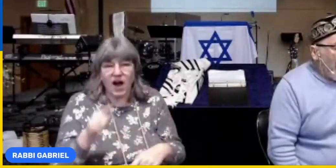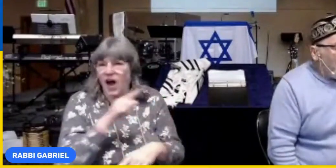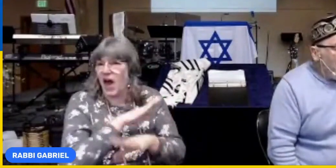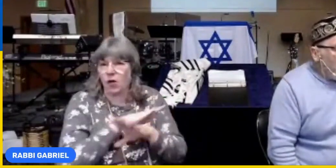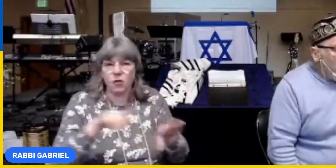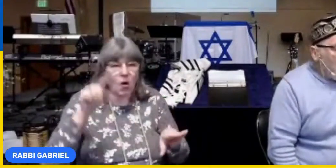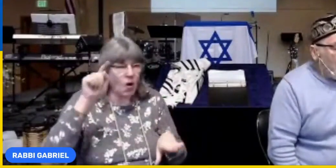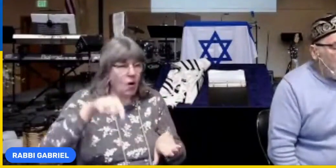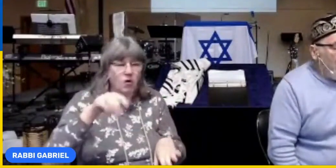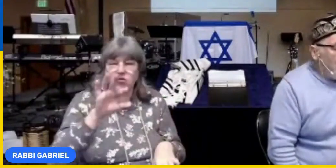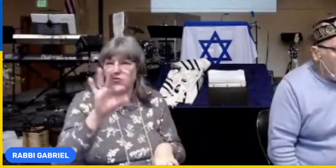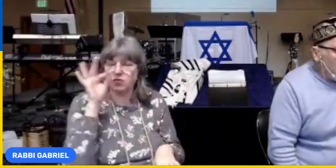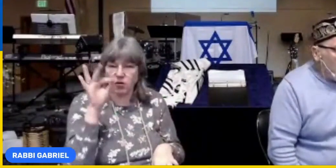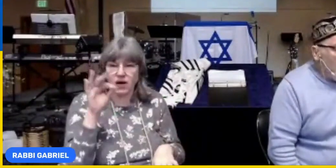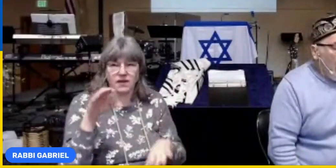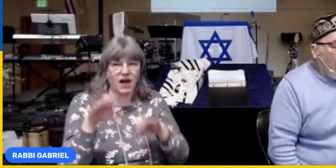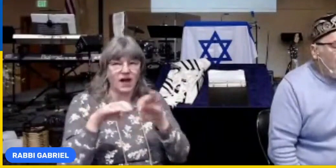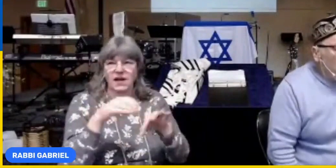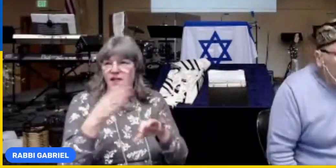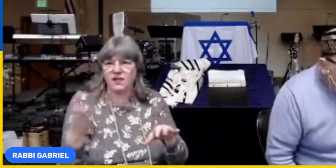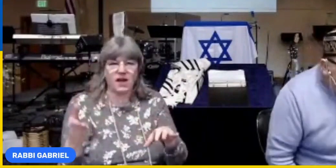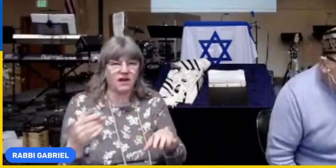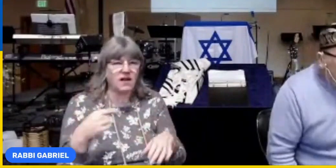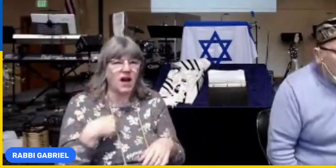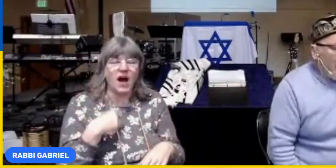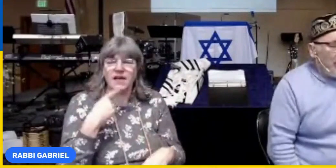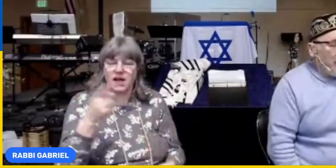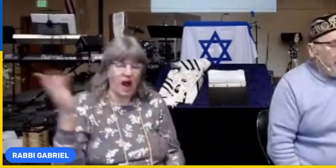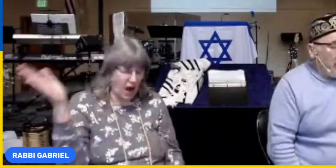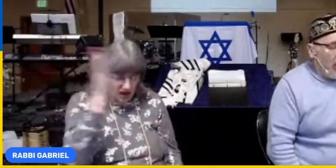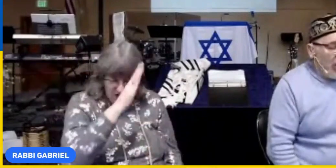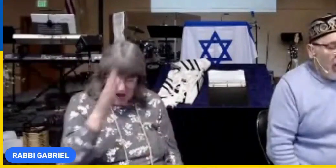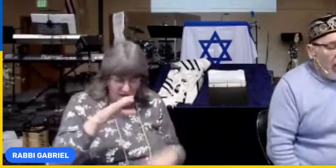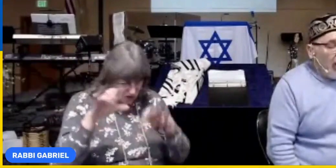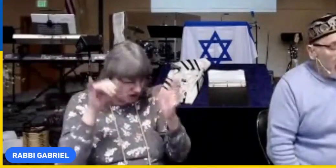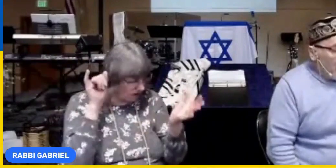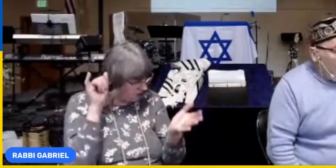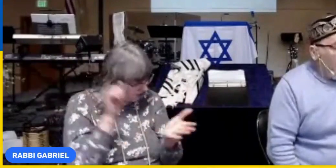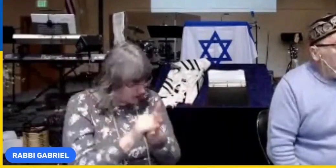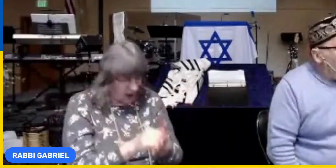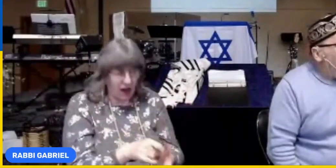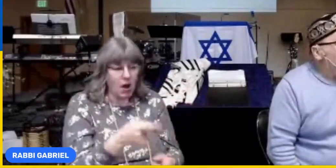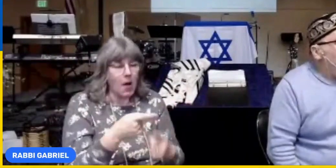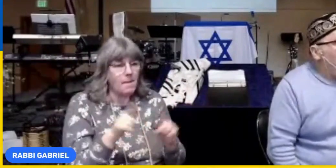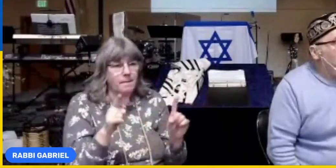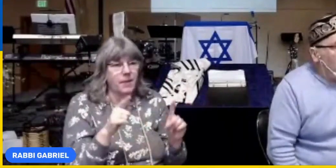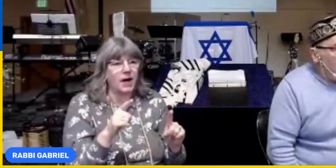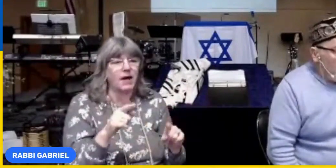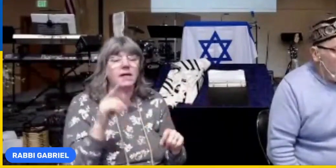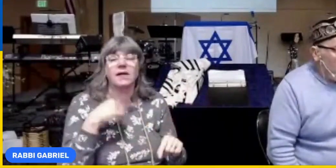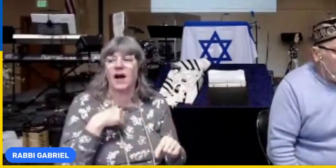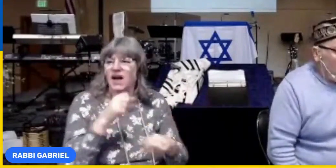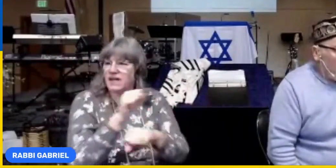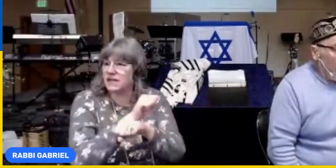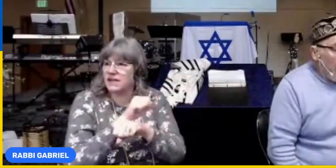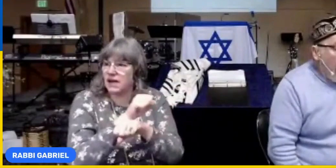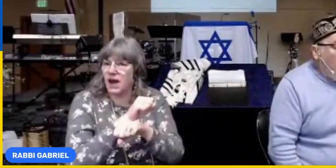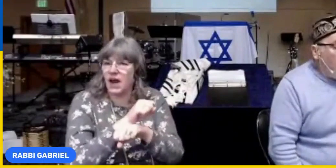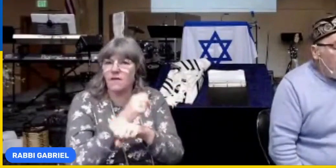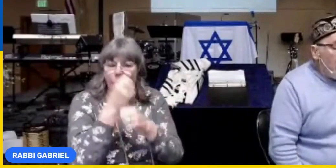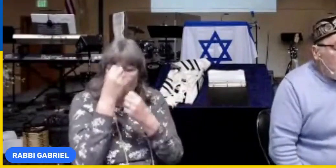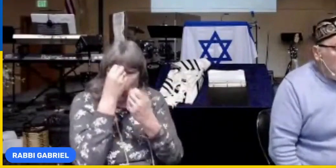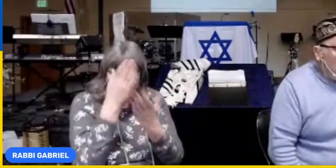not. I did things in my addiction I swore I would never do, because a slave does as he is